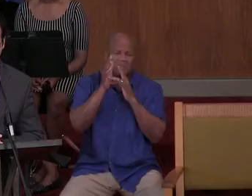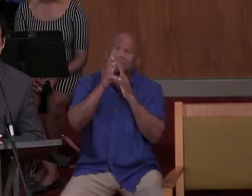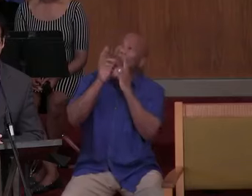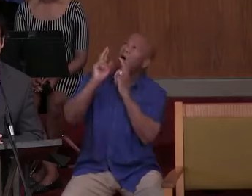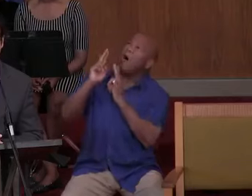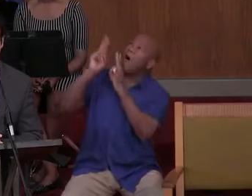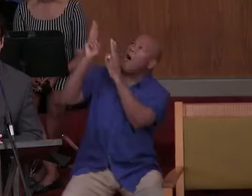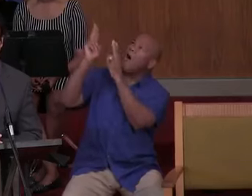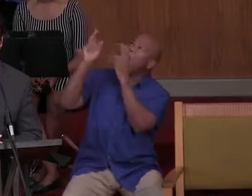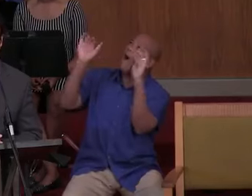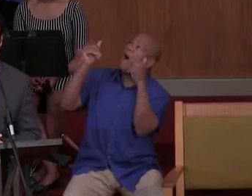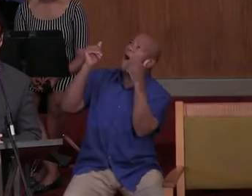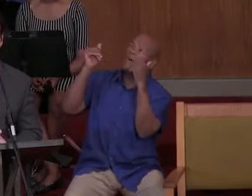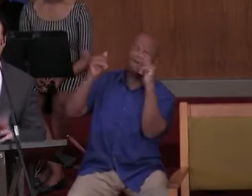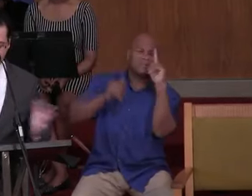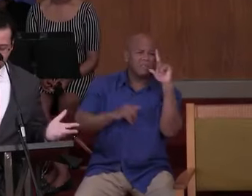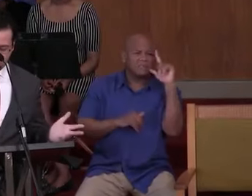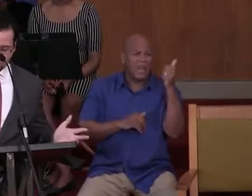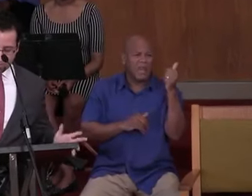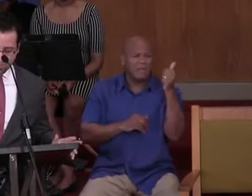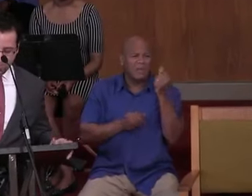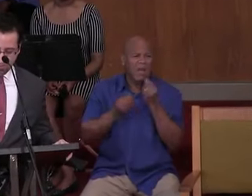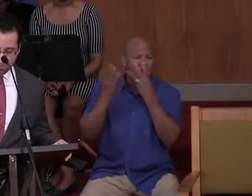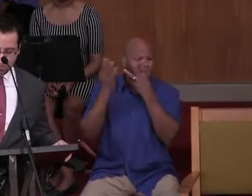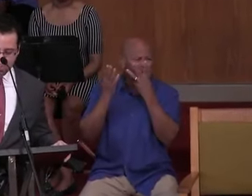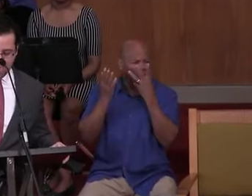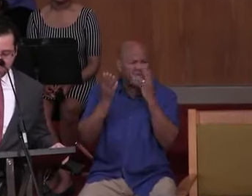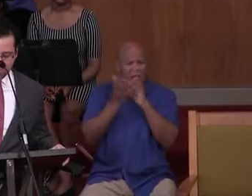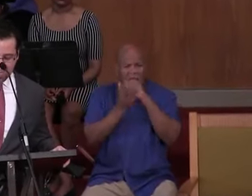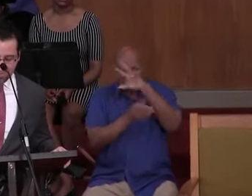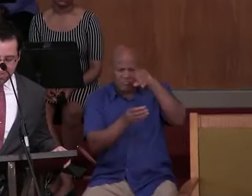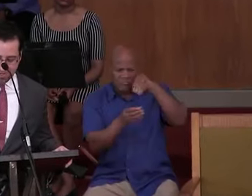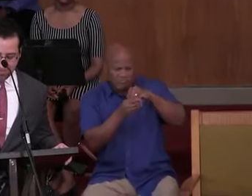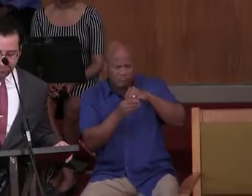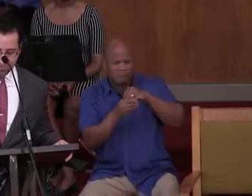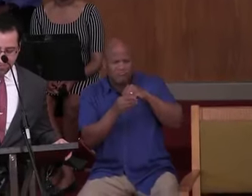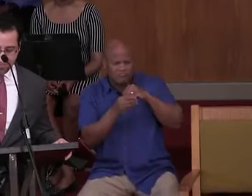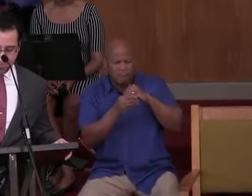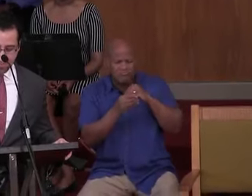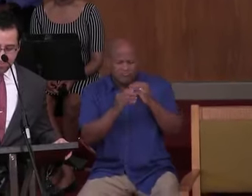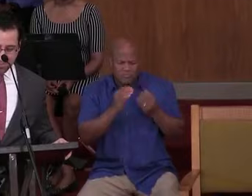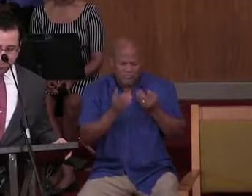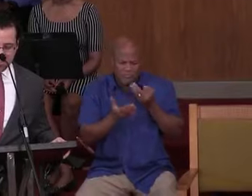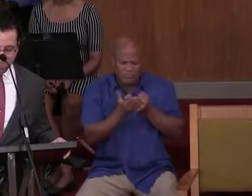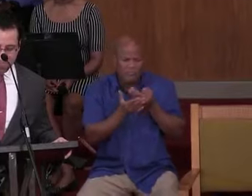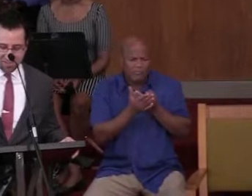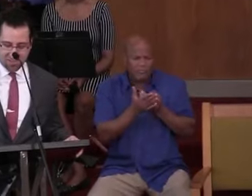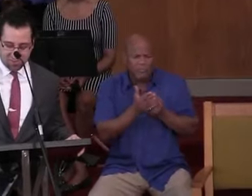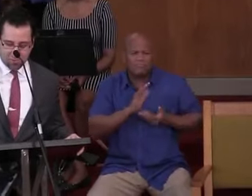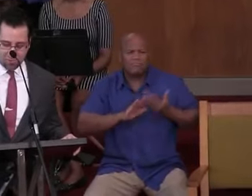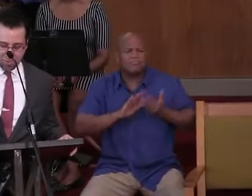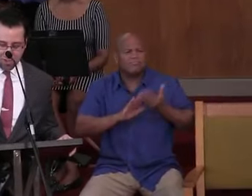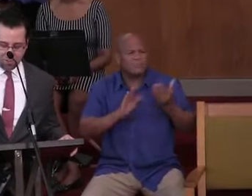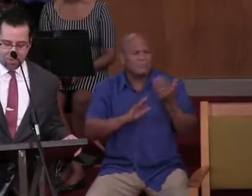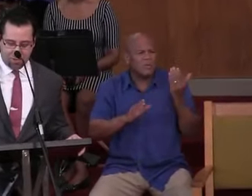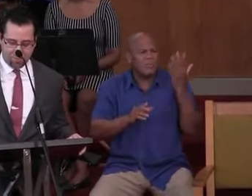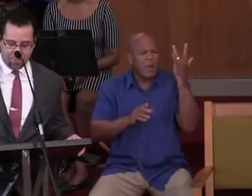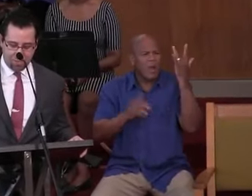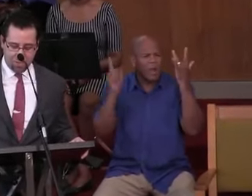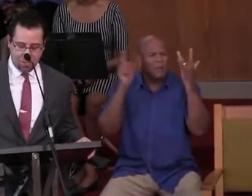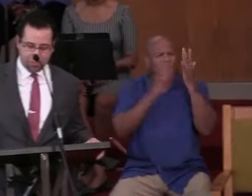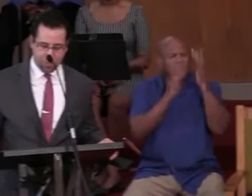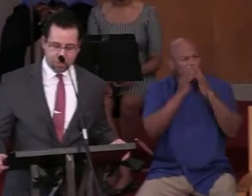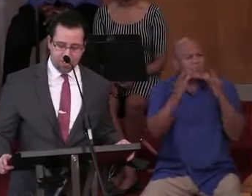and offerings, which of course includes our capital campaign offerings, because Jesus, he's worthy of it